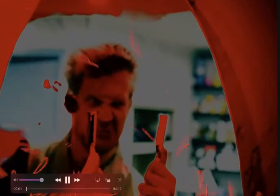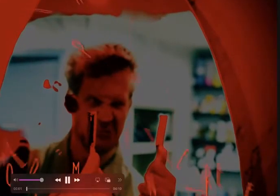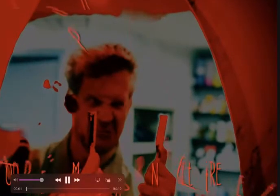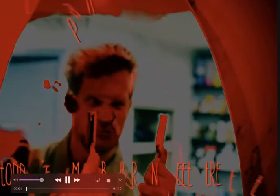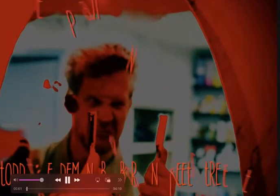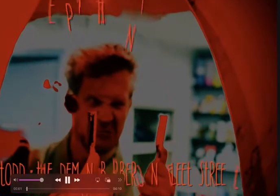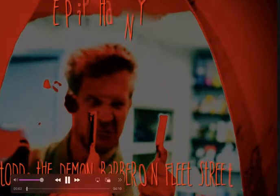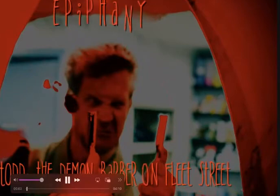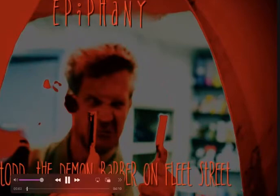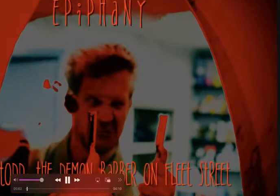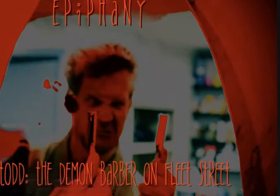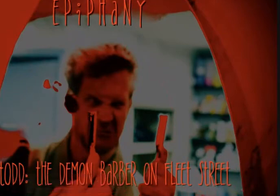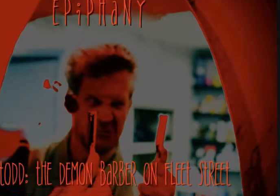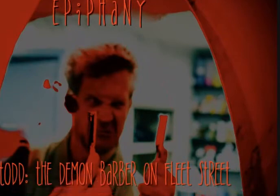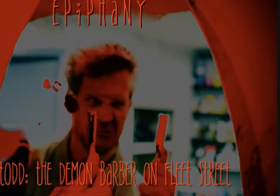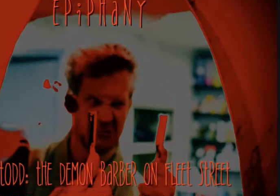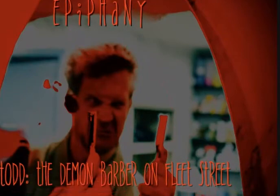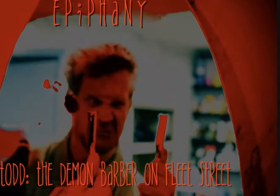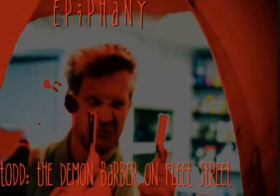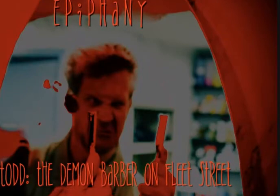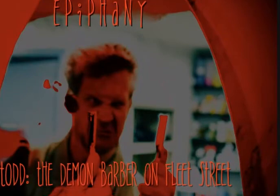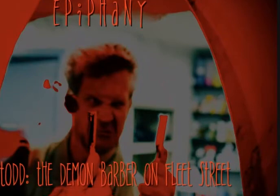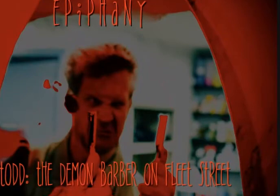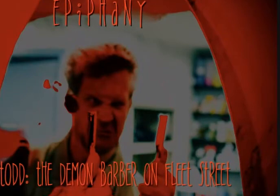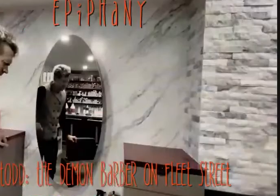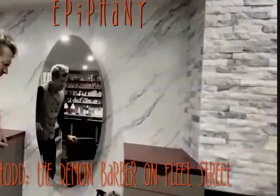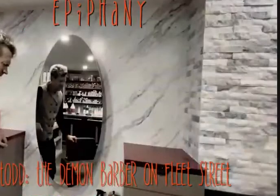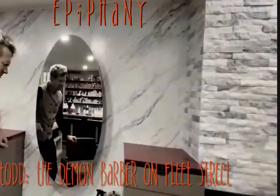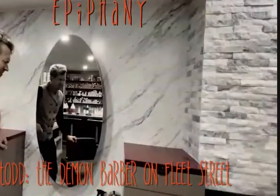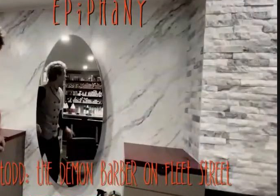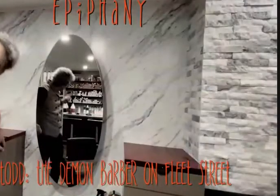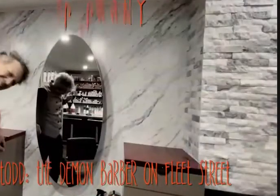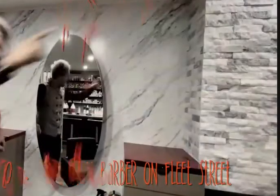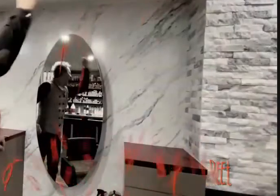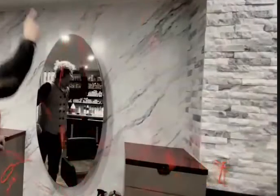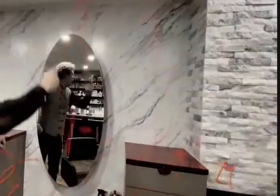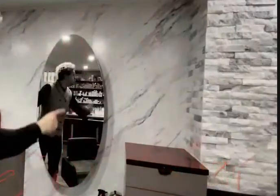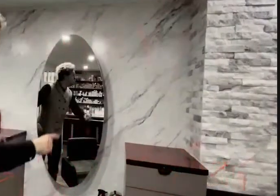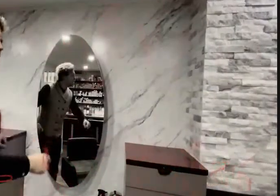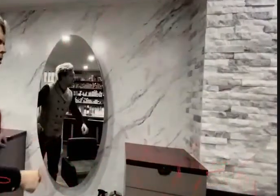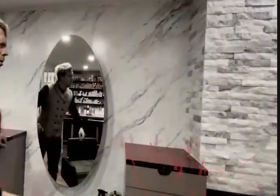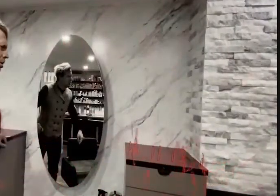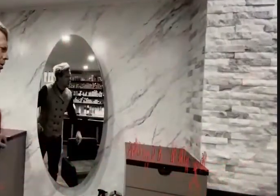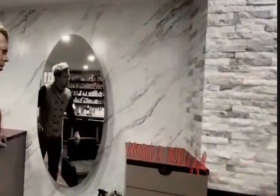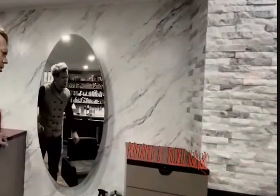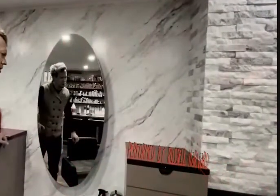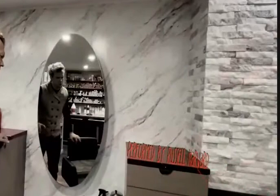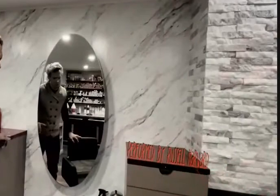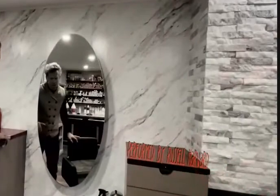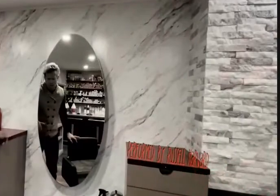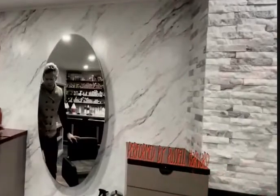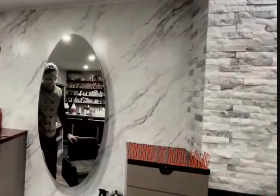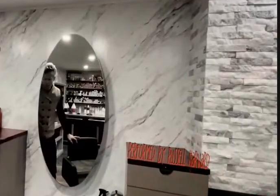Mr. Todd, you have to help me. Mr. Todd, please. Mr. Todd! Out!